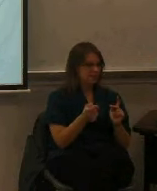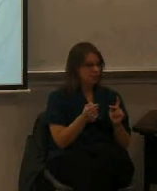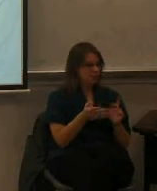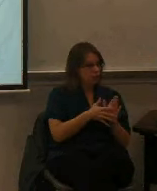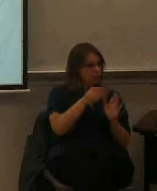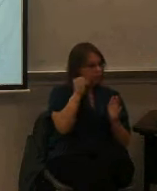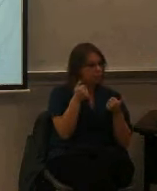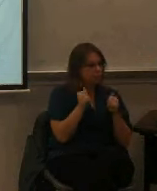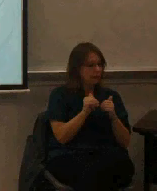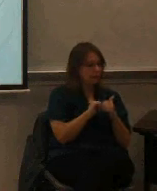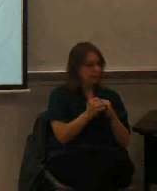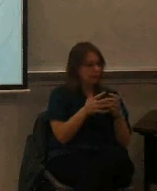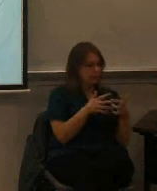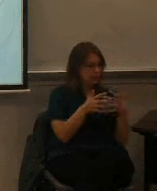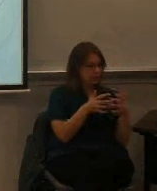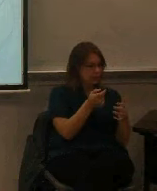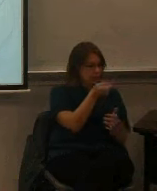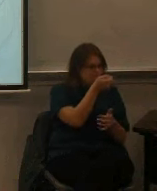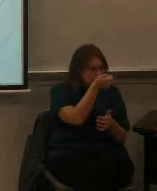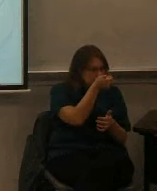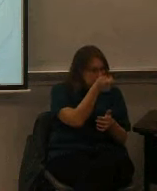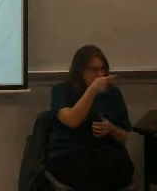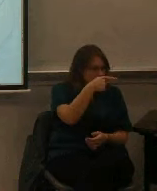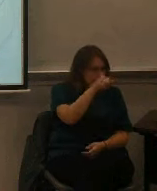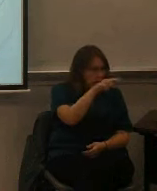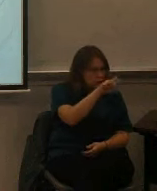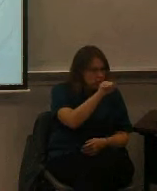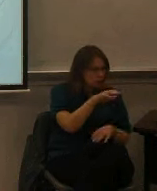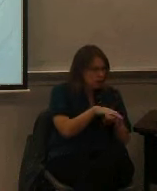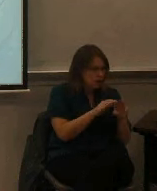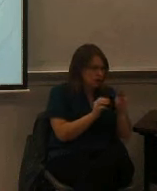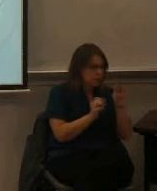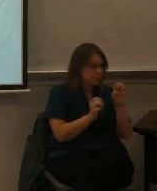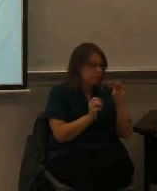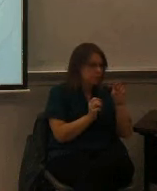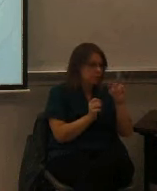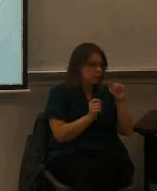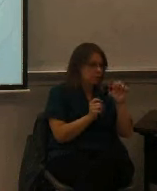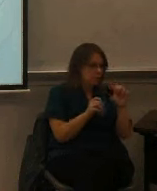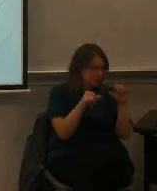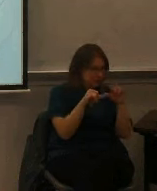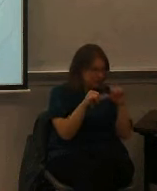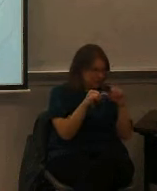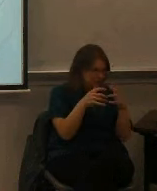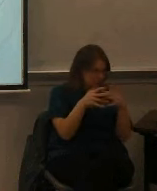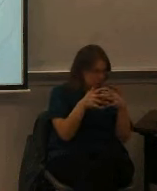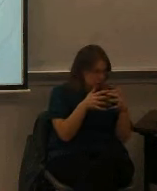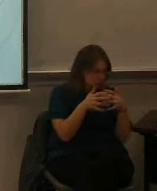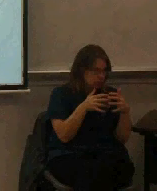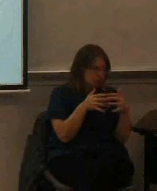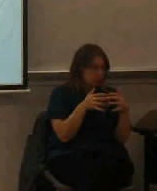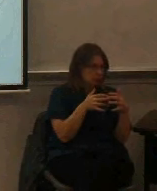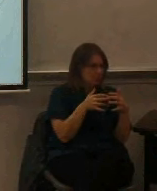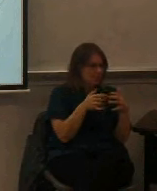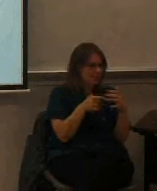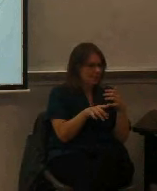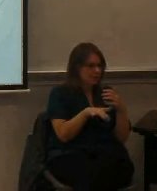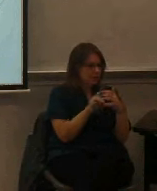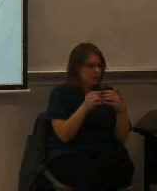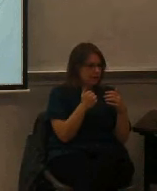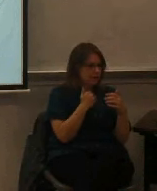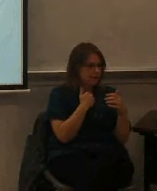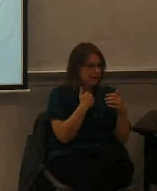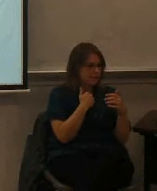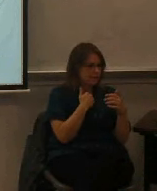out very fine particles on membrane-sized filters with controlled pore sizes, they found that there